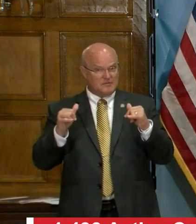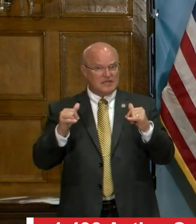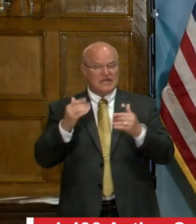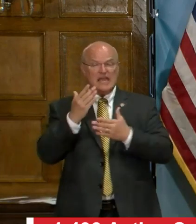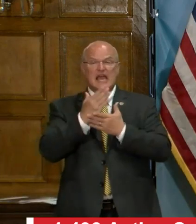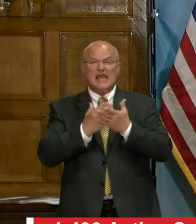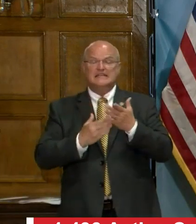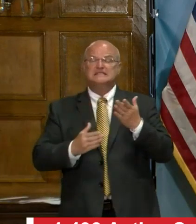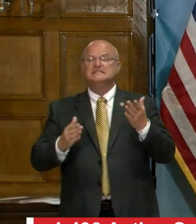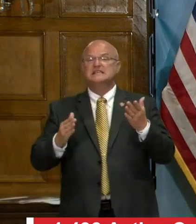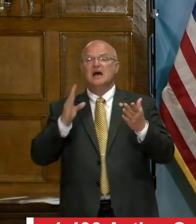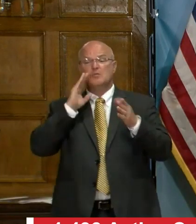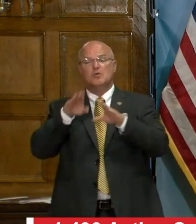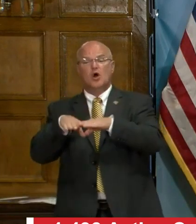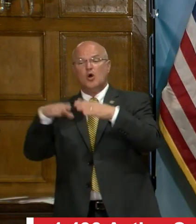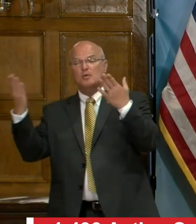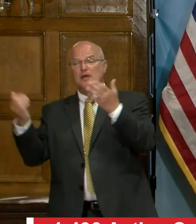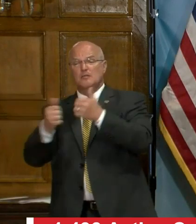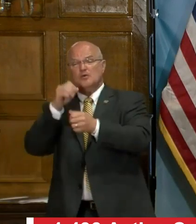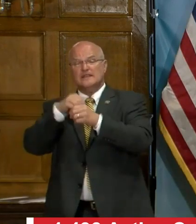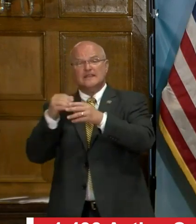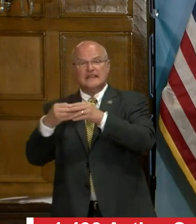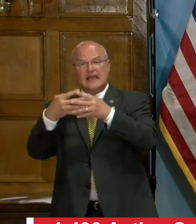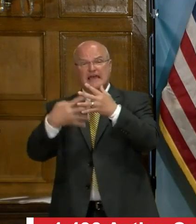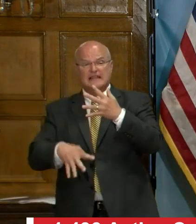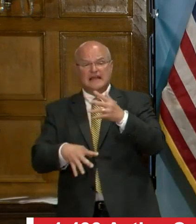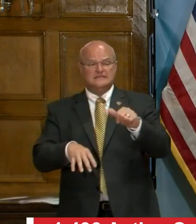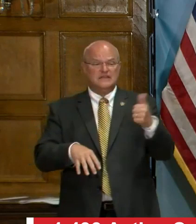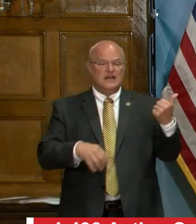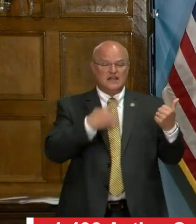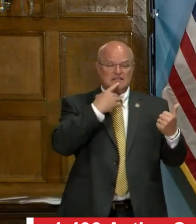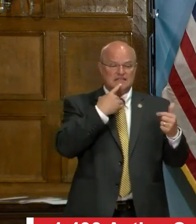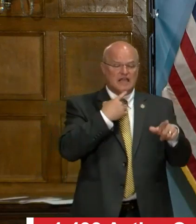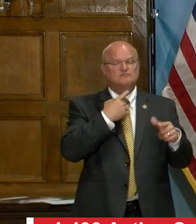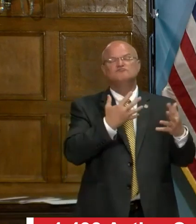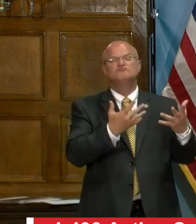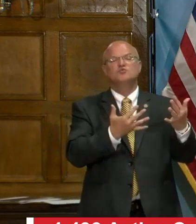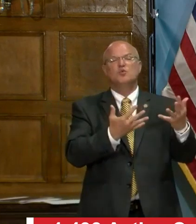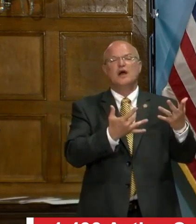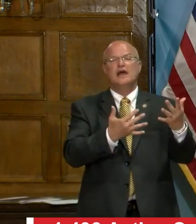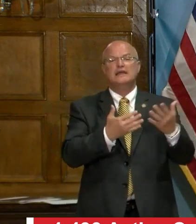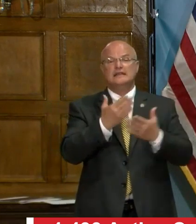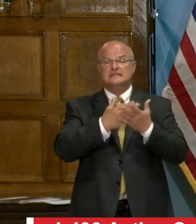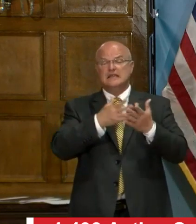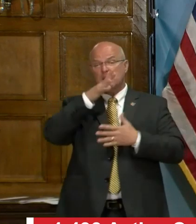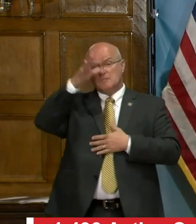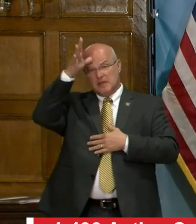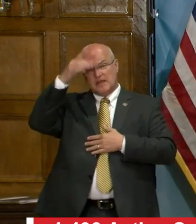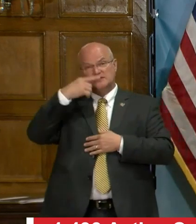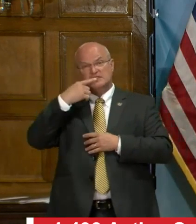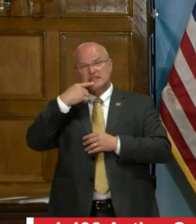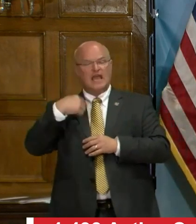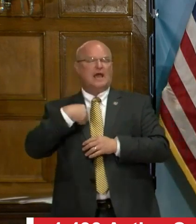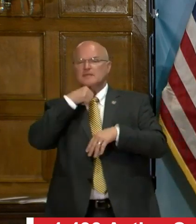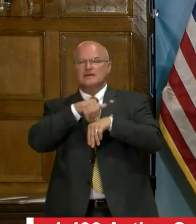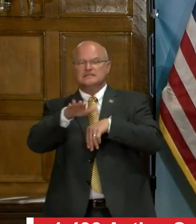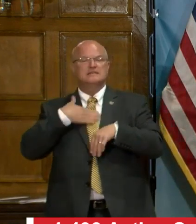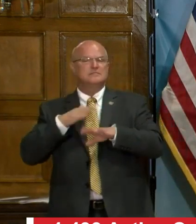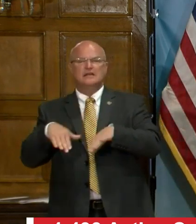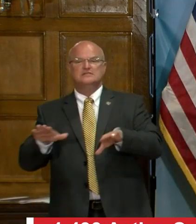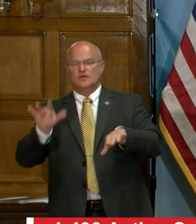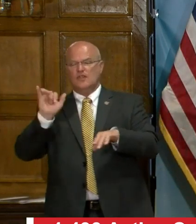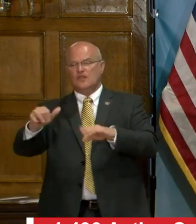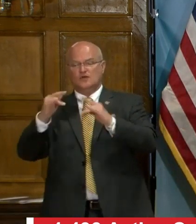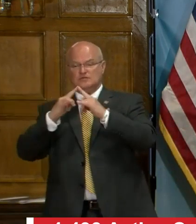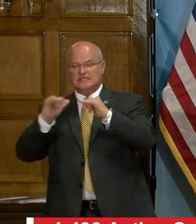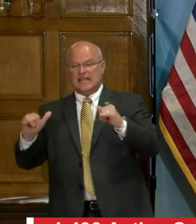and some are going to open up within those guidelines, and others are going to say, we're going to wait. Some parents will say, I'm not going to send my children